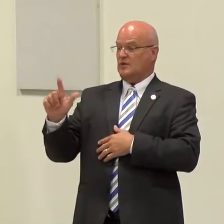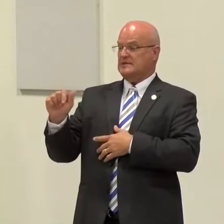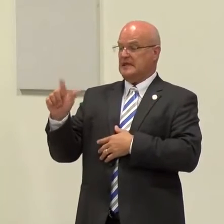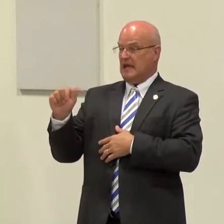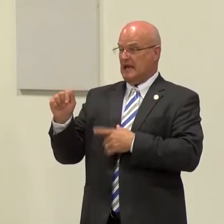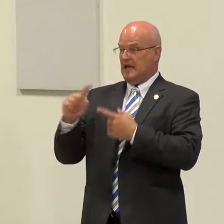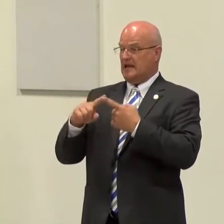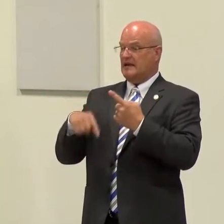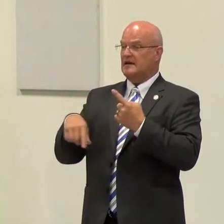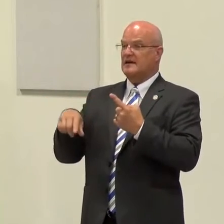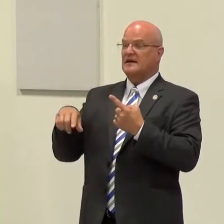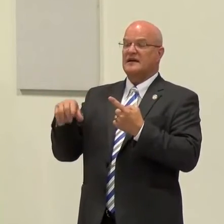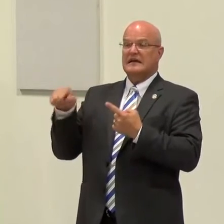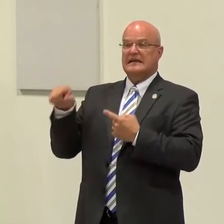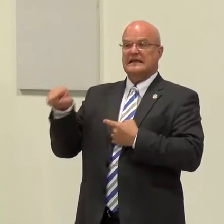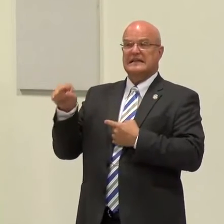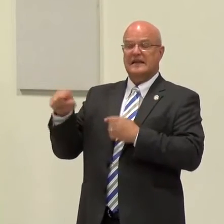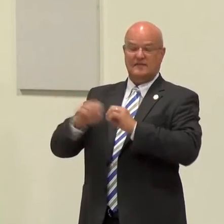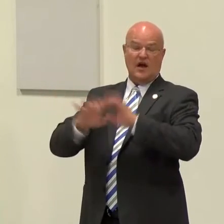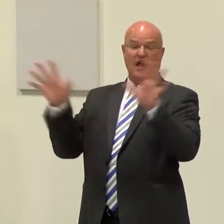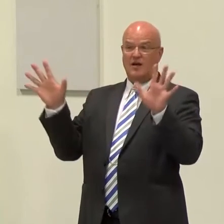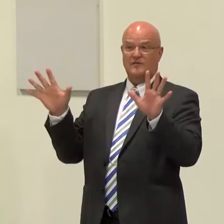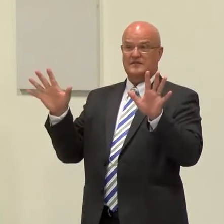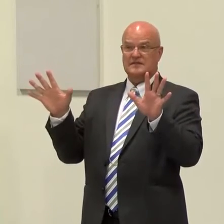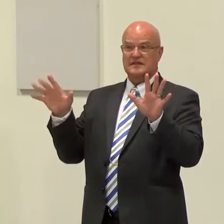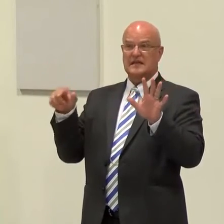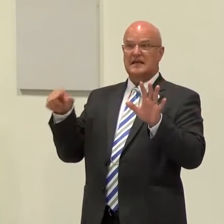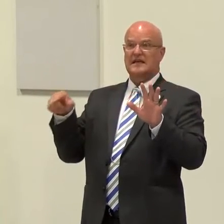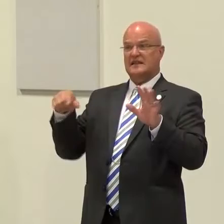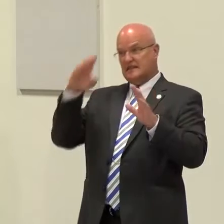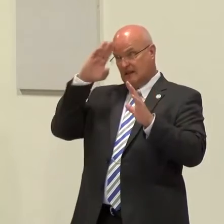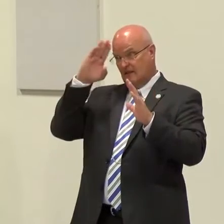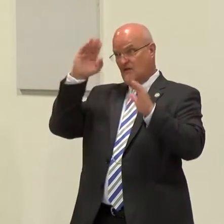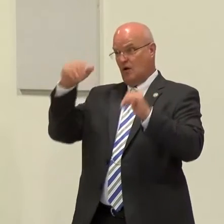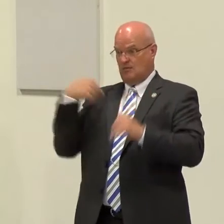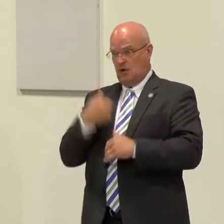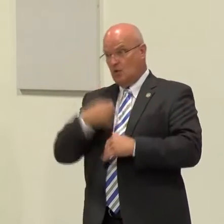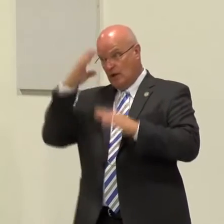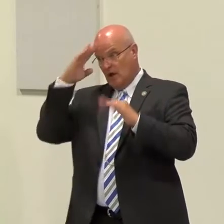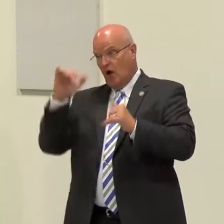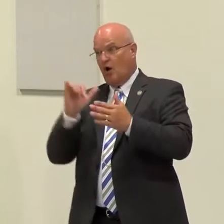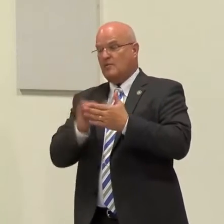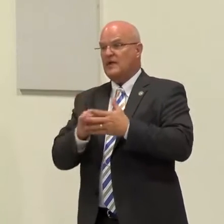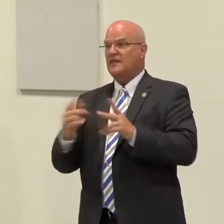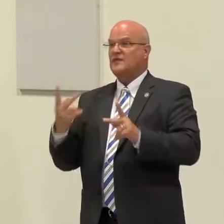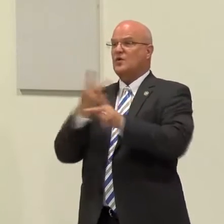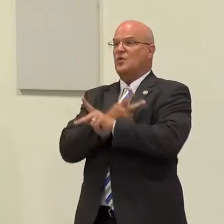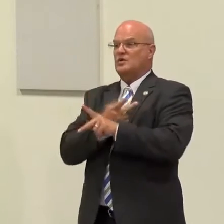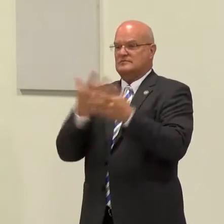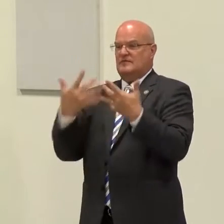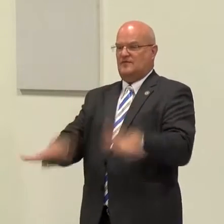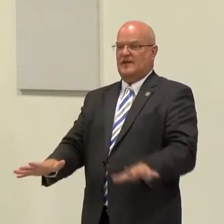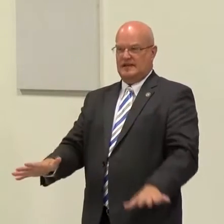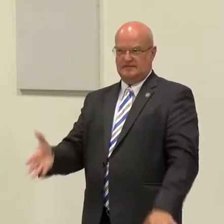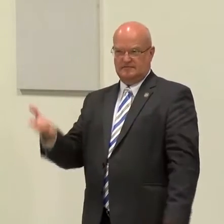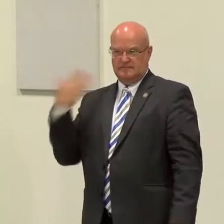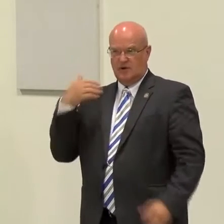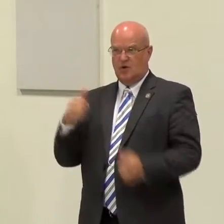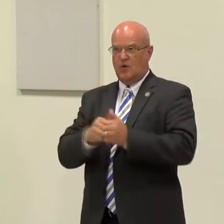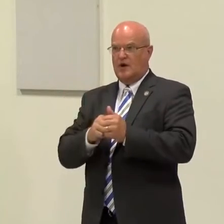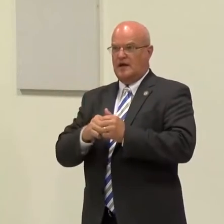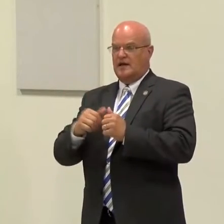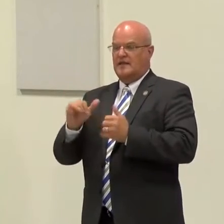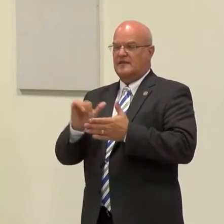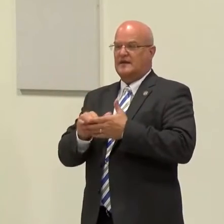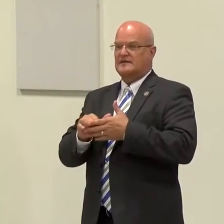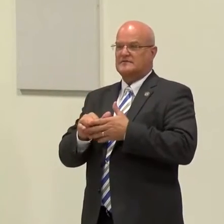Louisiana, they've hoped, and we hope, that the worst would be behind them with the